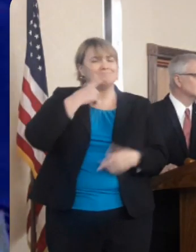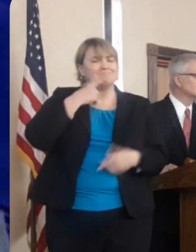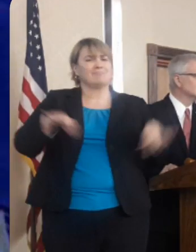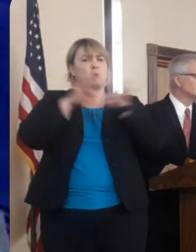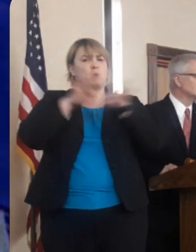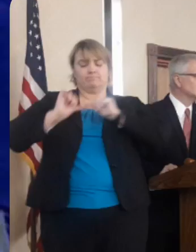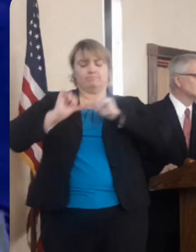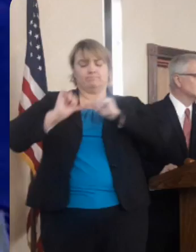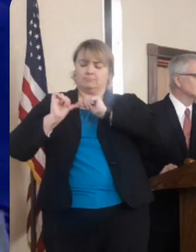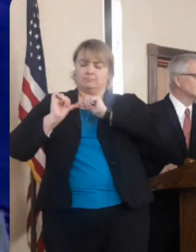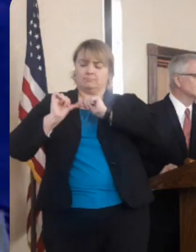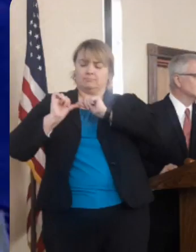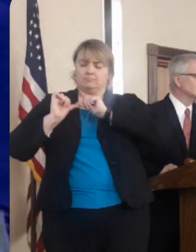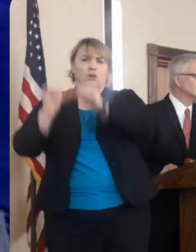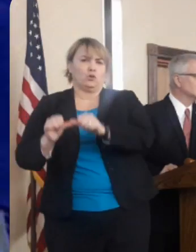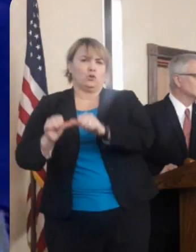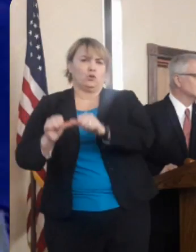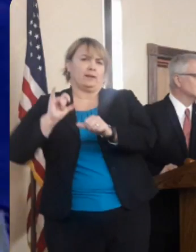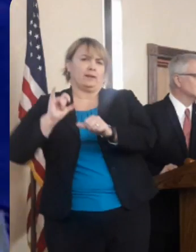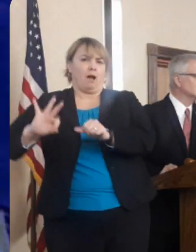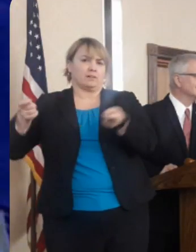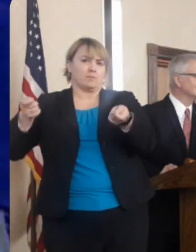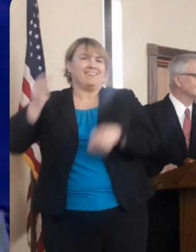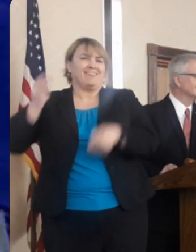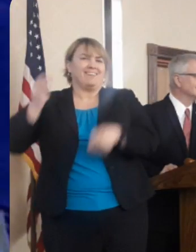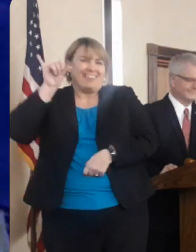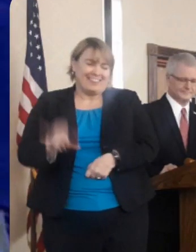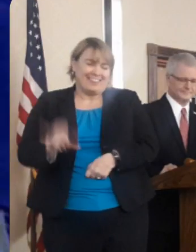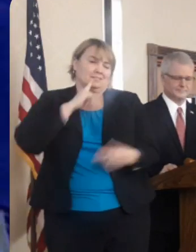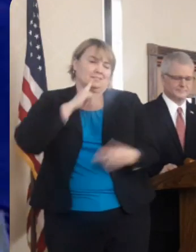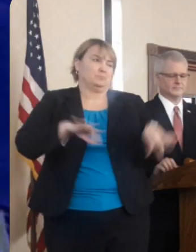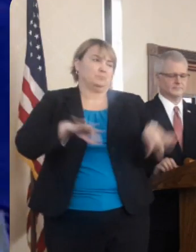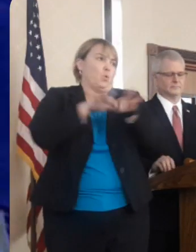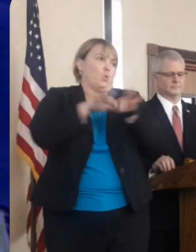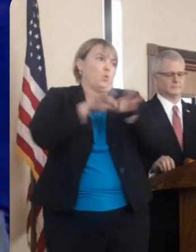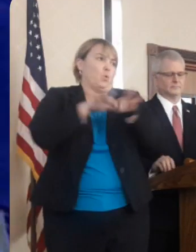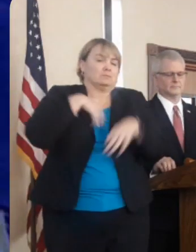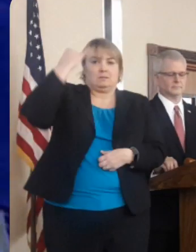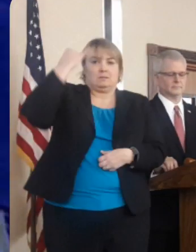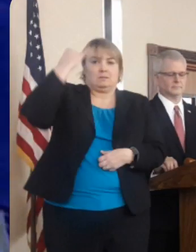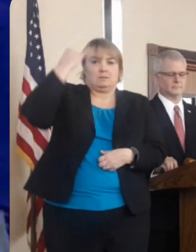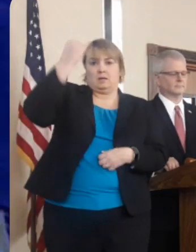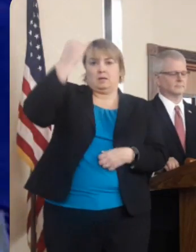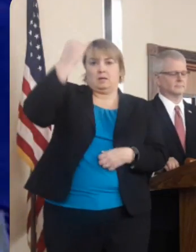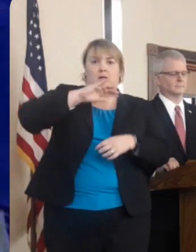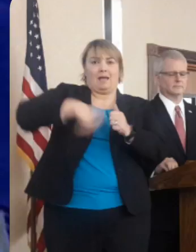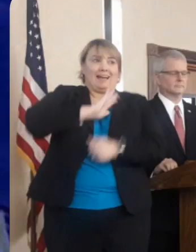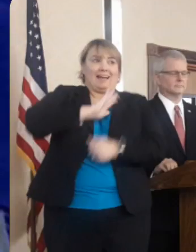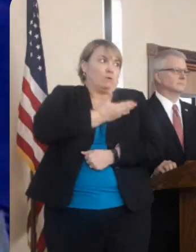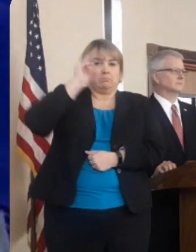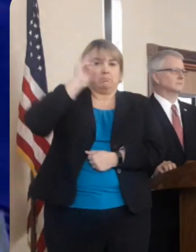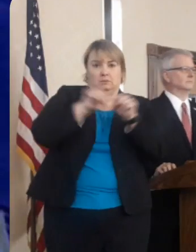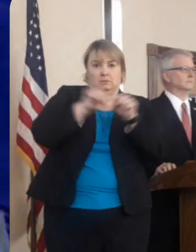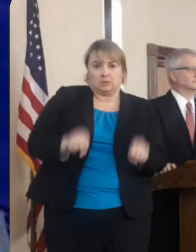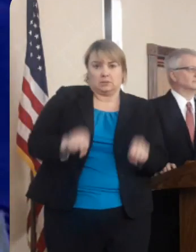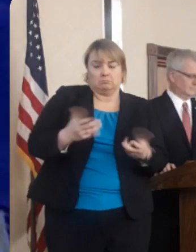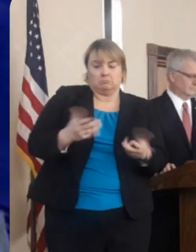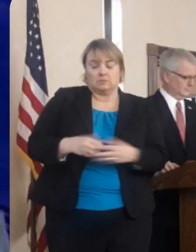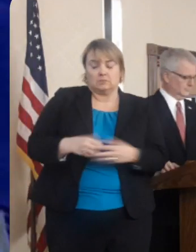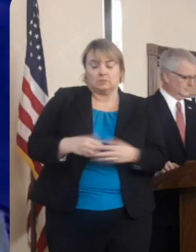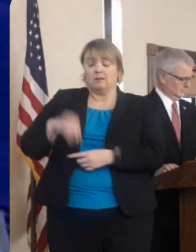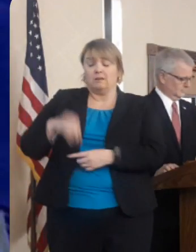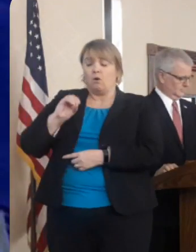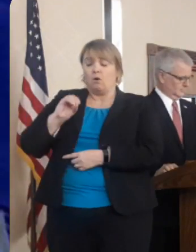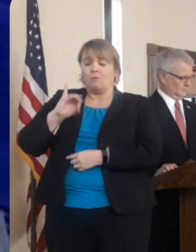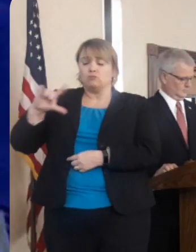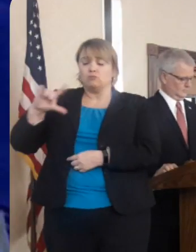a founding principle within our democracy. And the officials committee plays a very important vital role. It's not just only